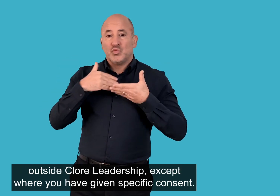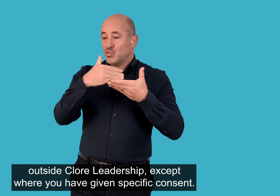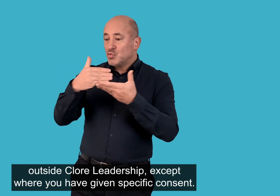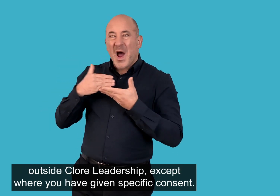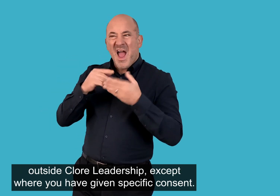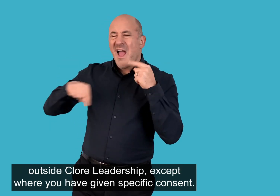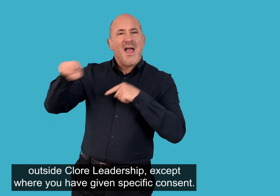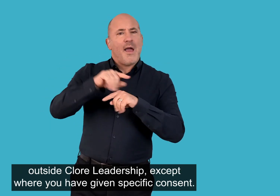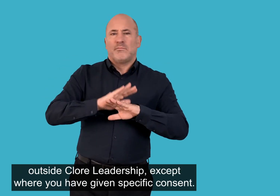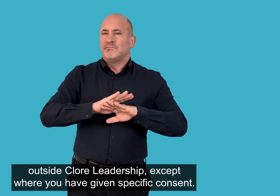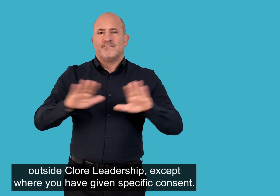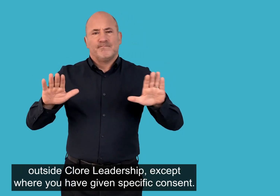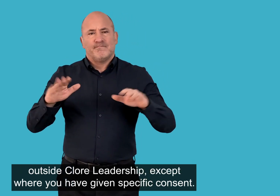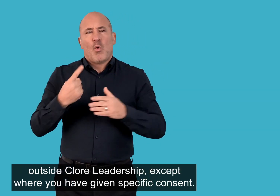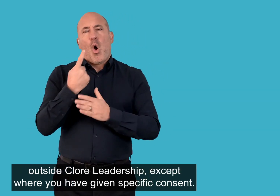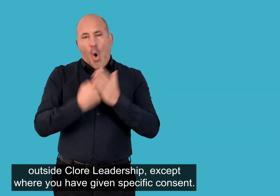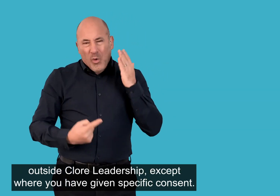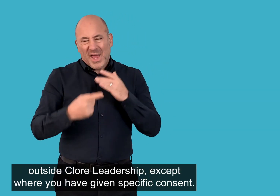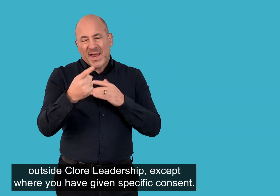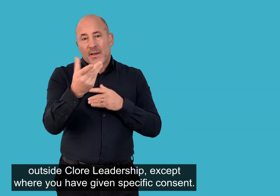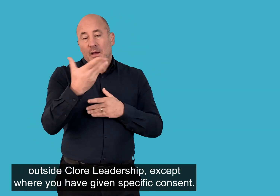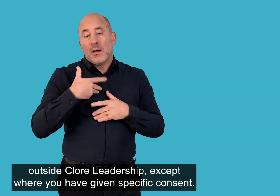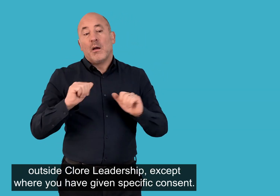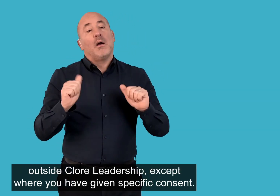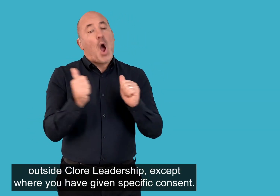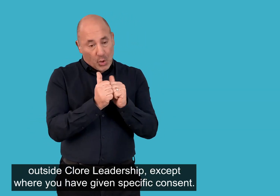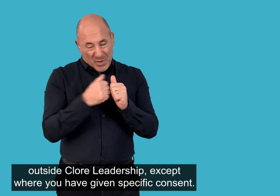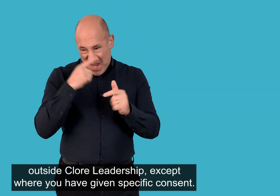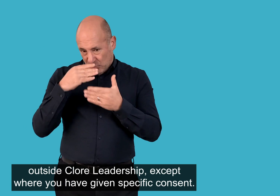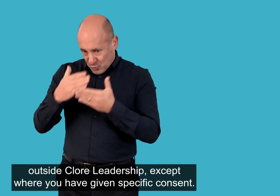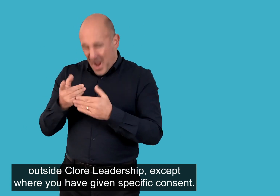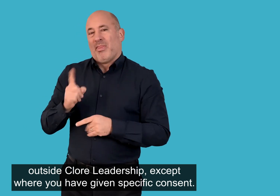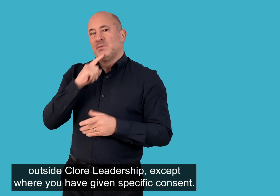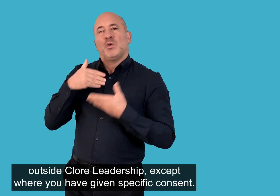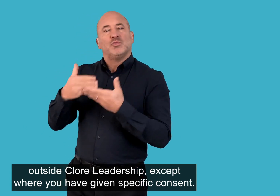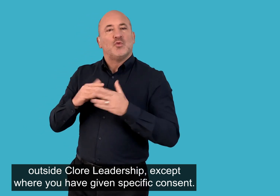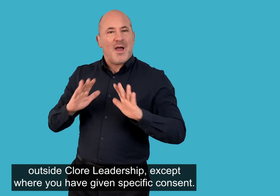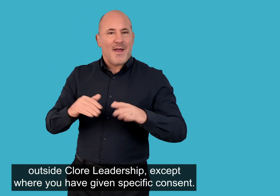outside Clore leadership except where you have given specific consent.